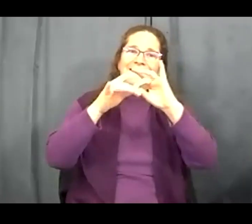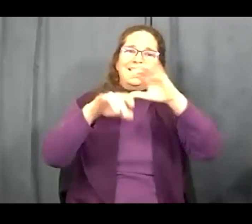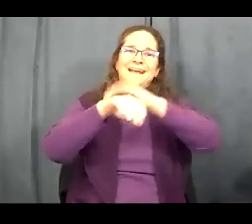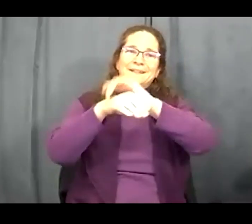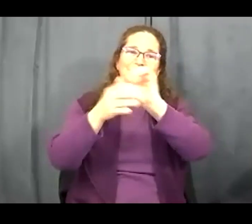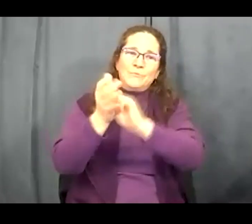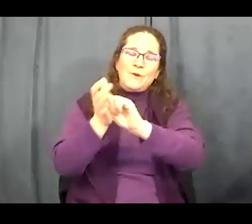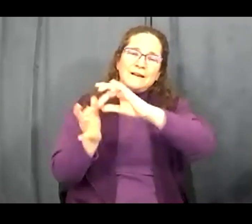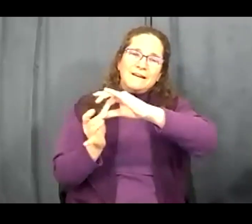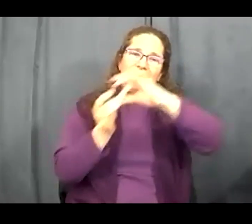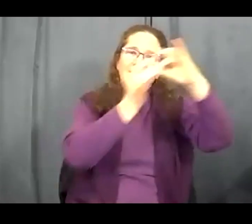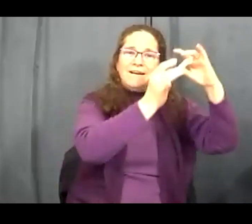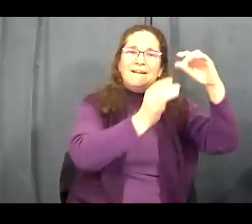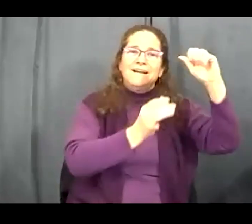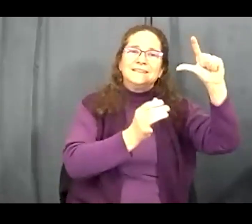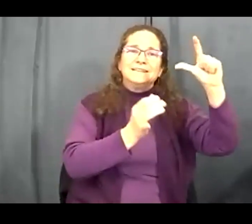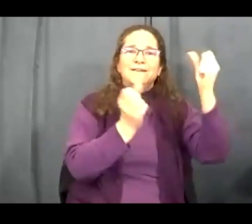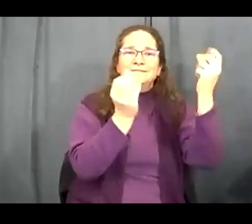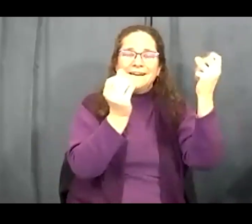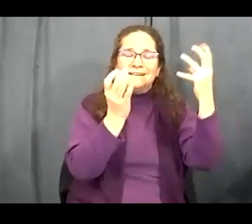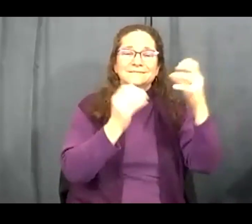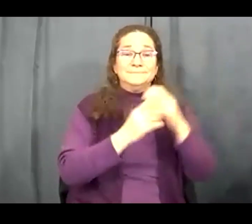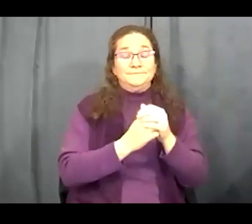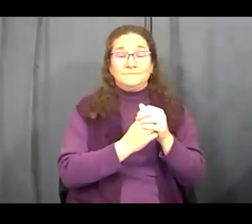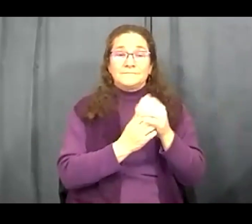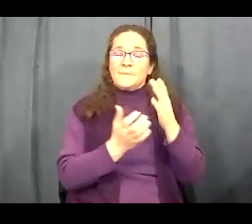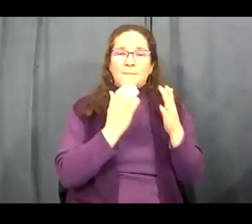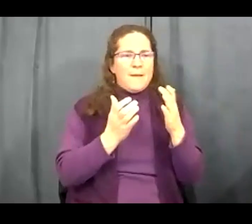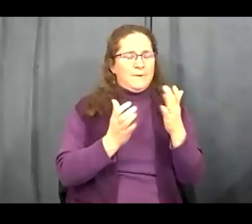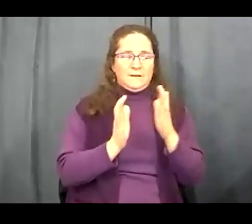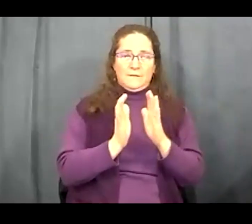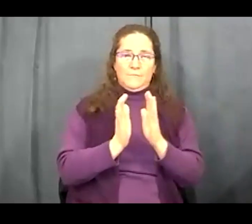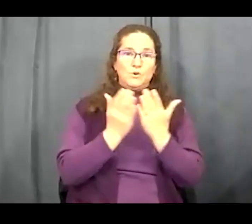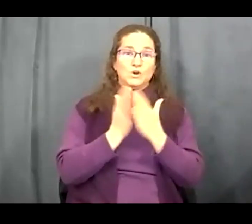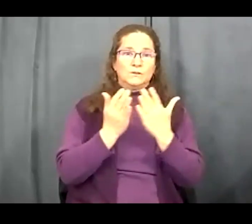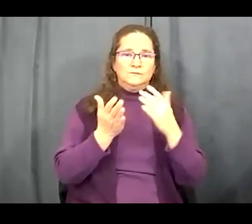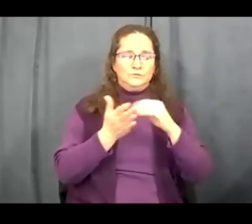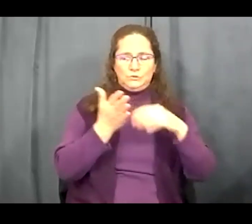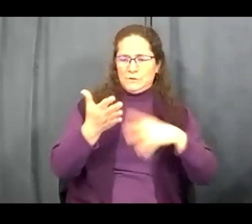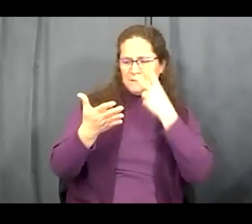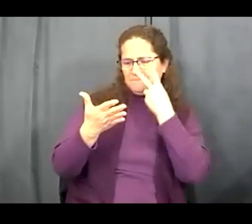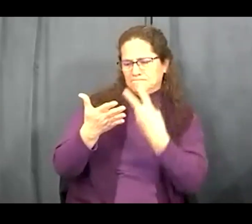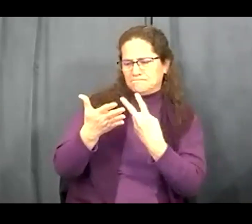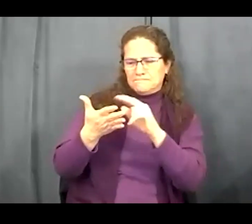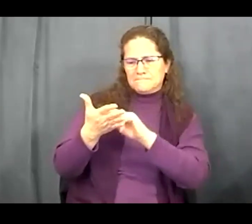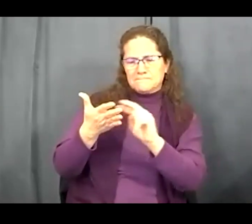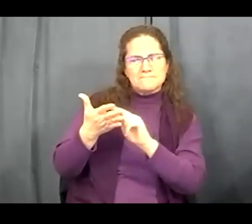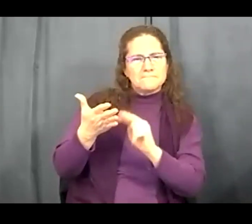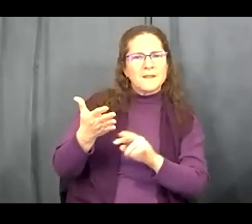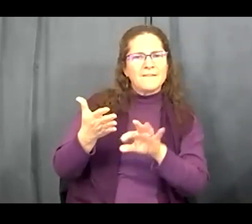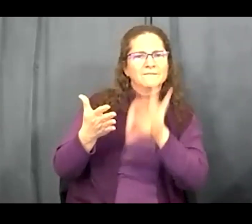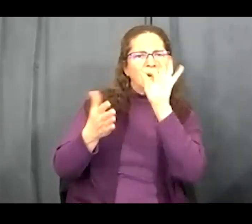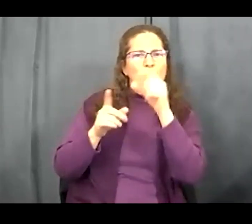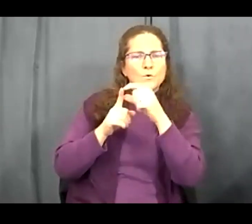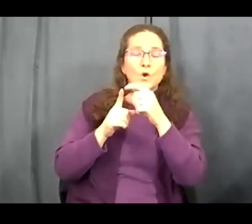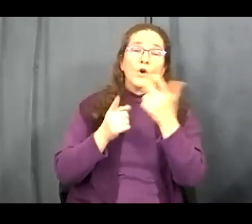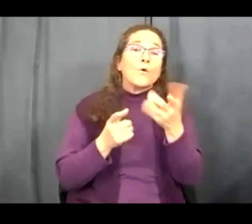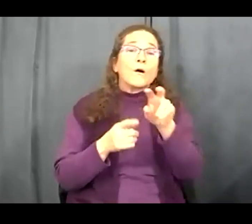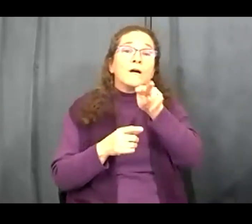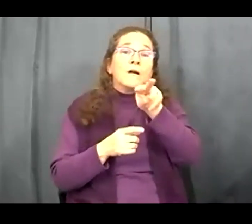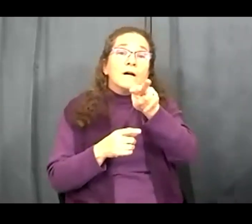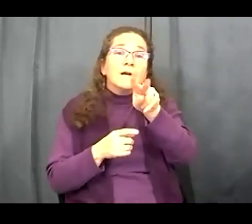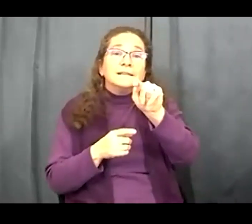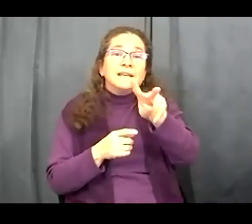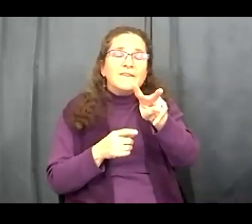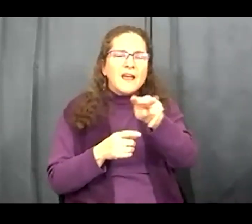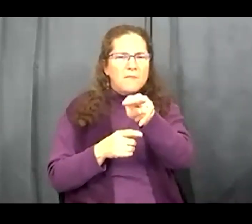the word in their classroom book or even on the TV screen if used in captions and subtitles. So when they see that word